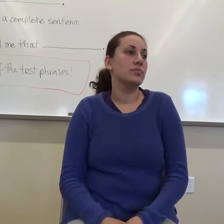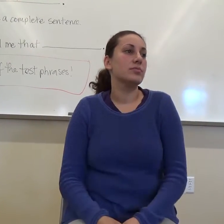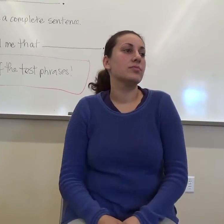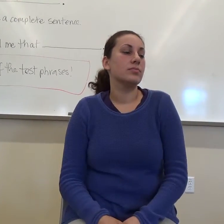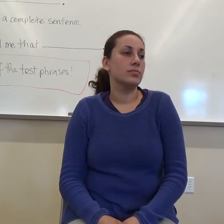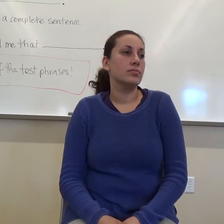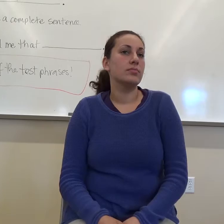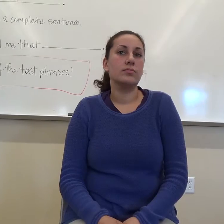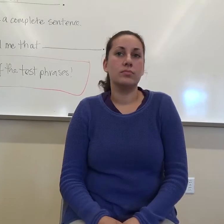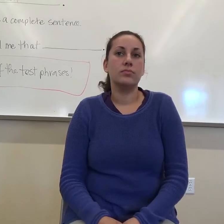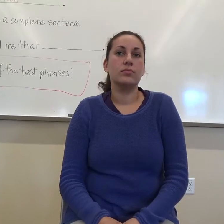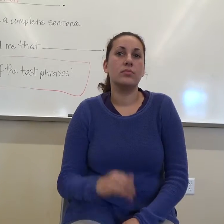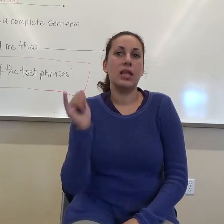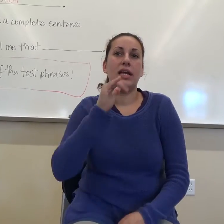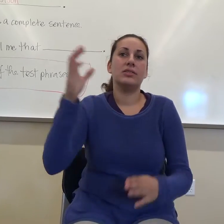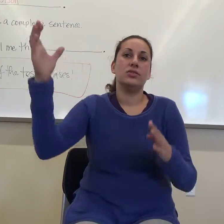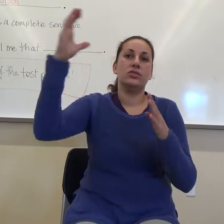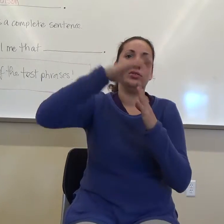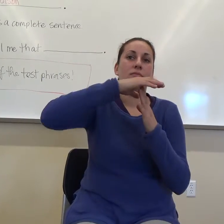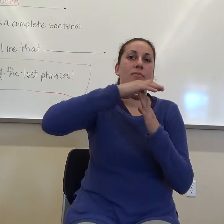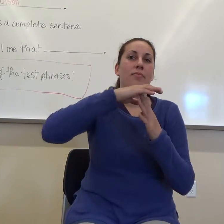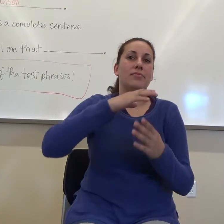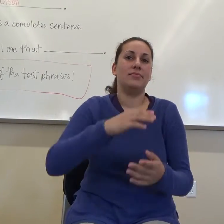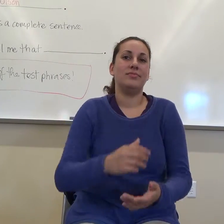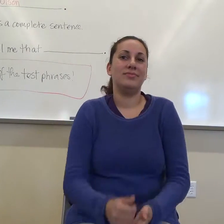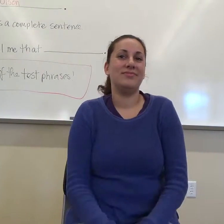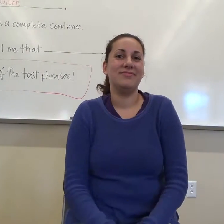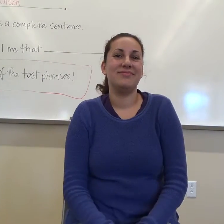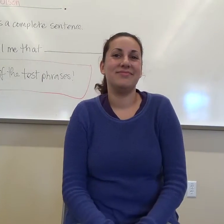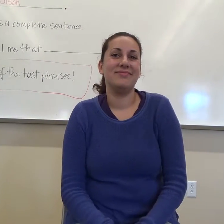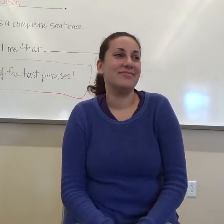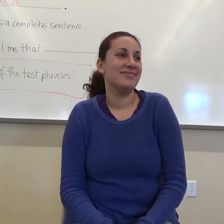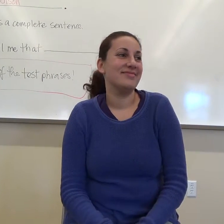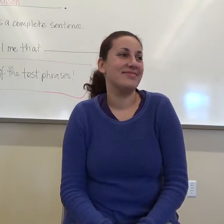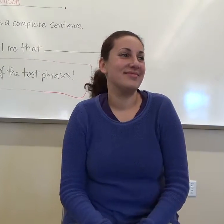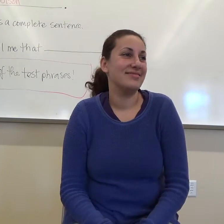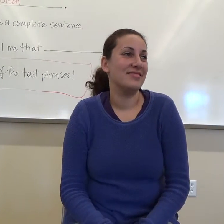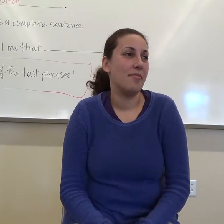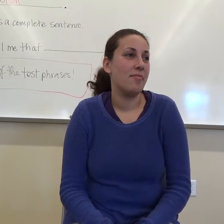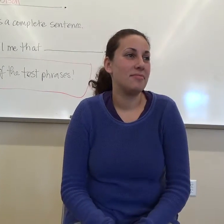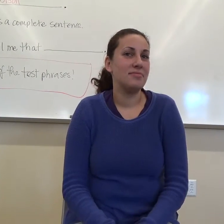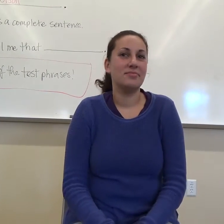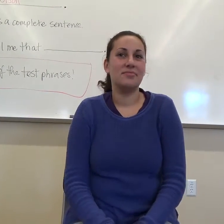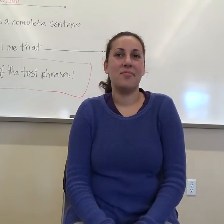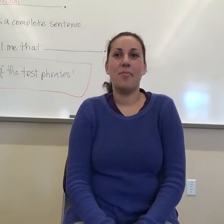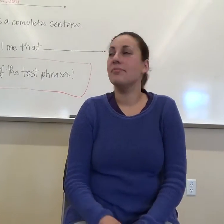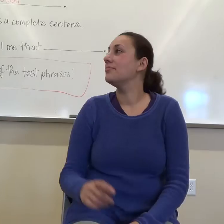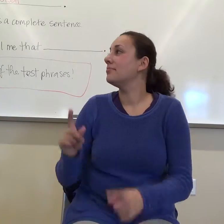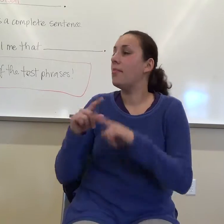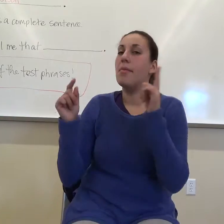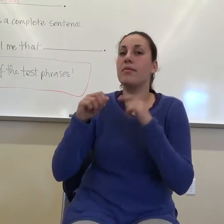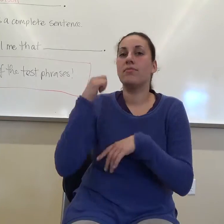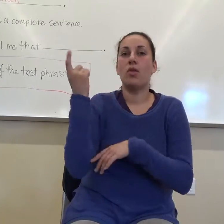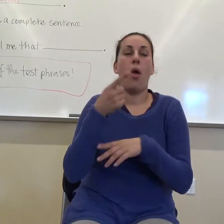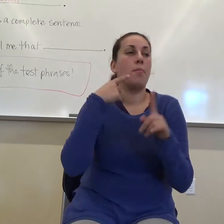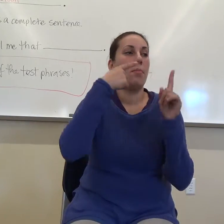okay. So all of these things are references to, are positive. It's positive things,